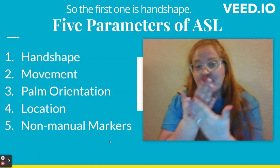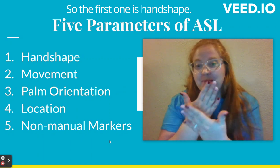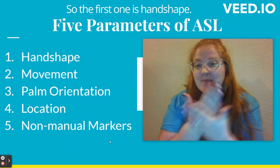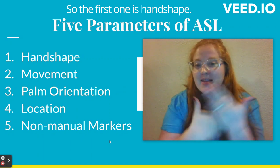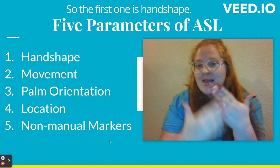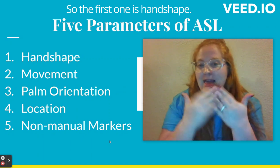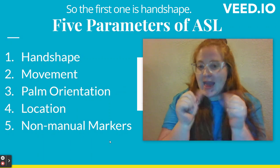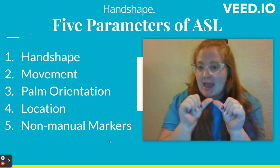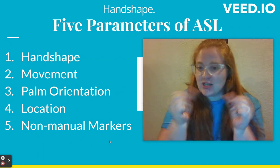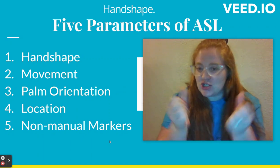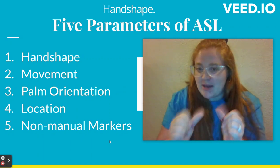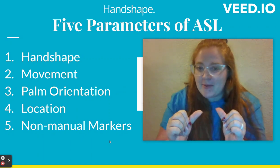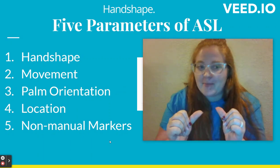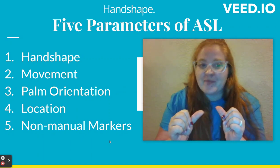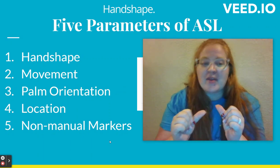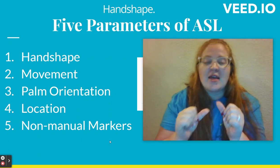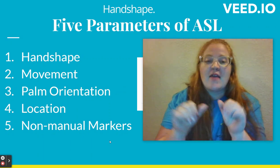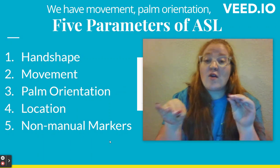shape.